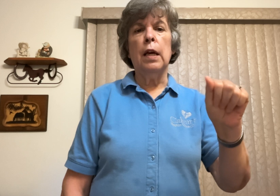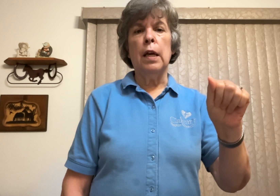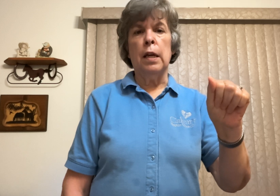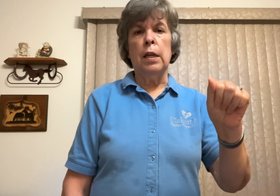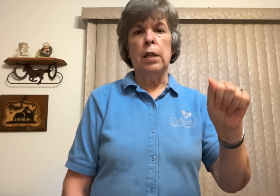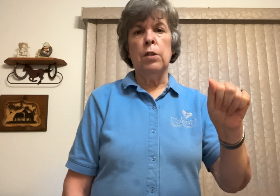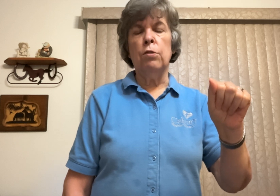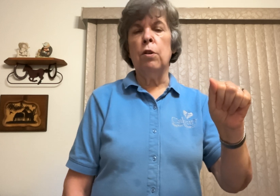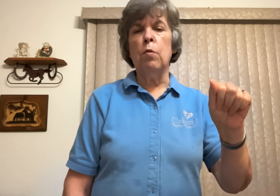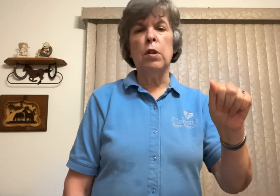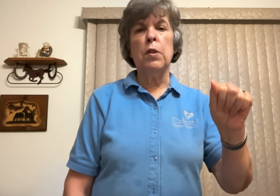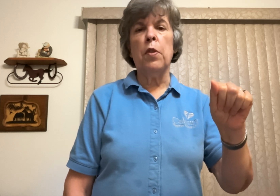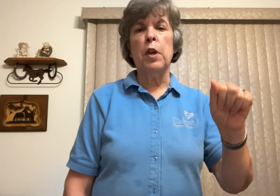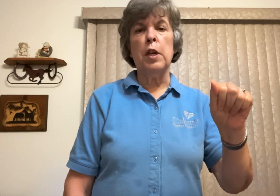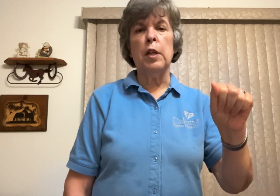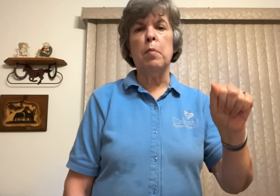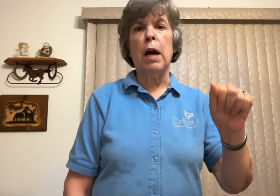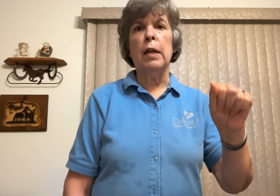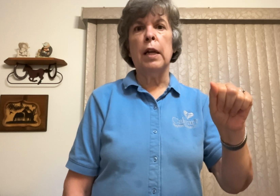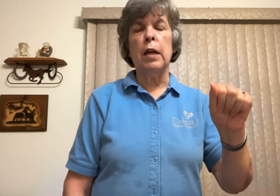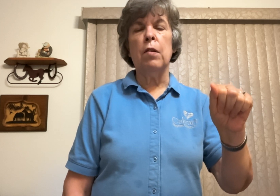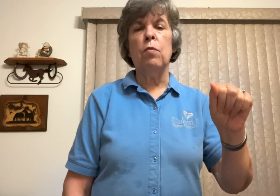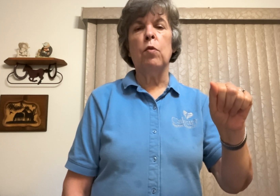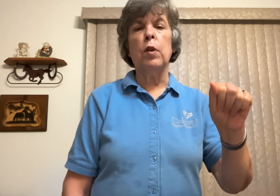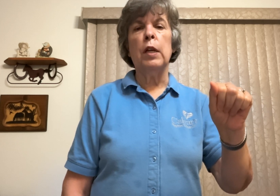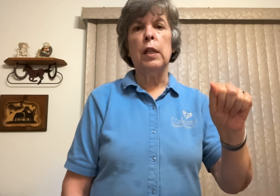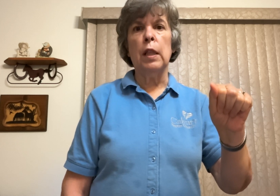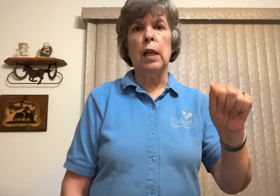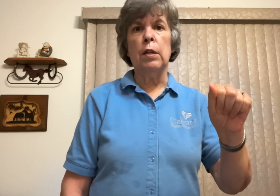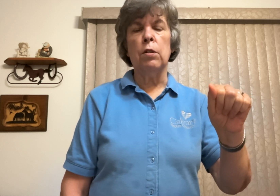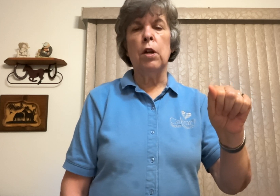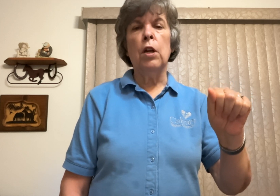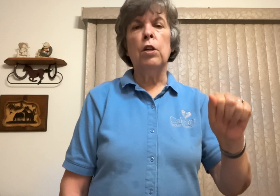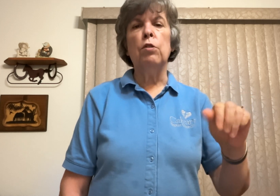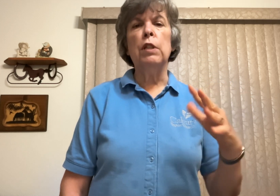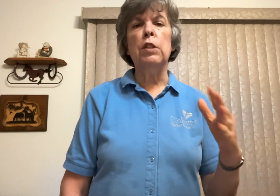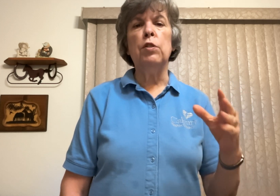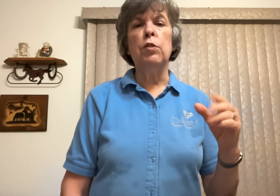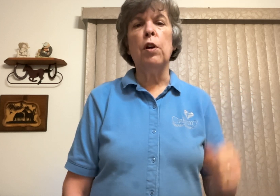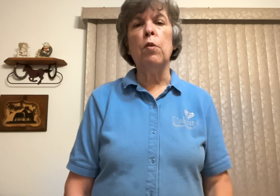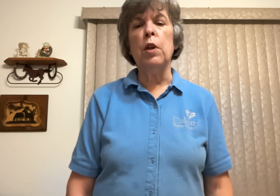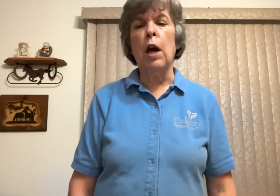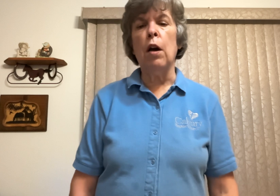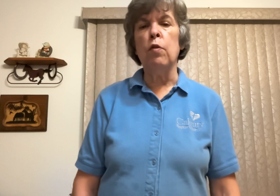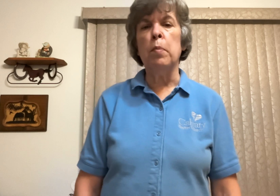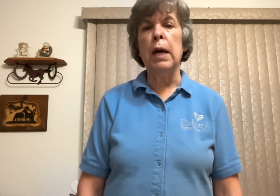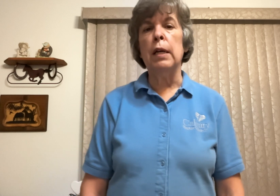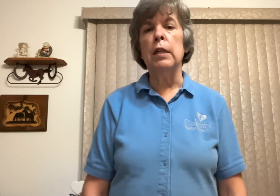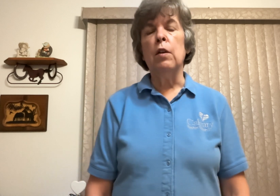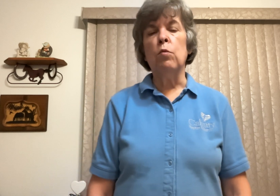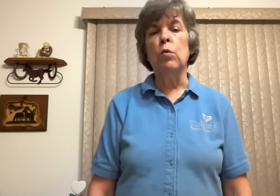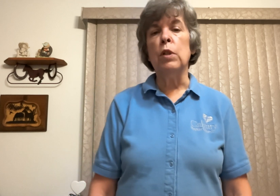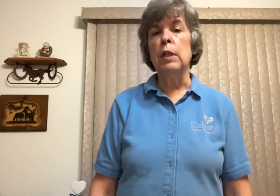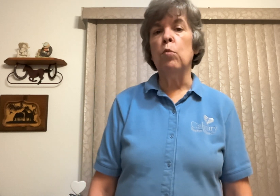Linda. You don't want to think about every letter. You need to know the alphabet really